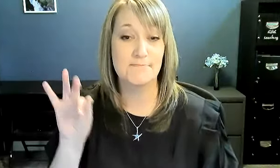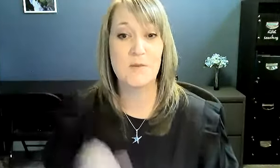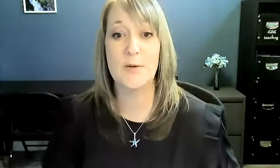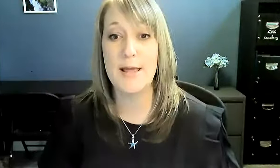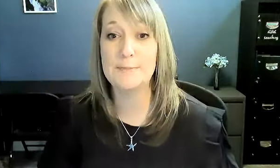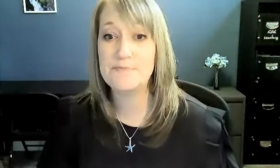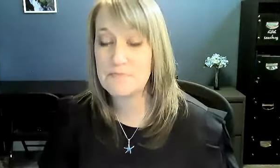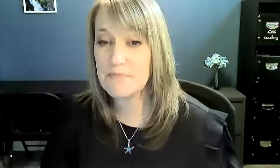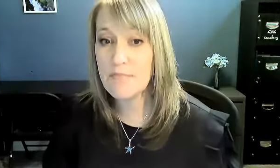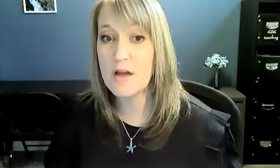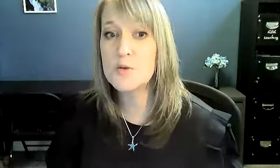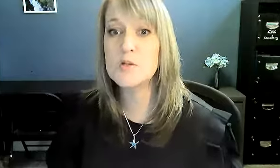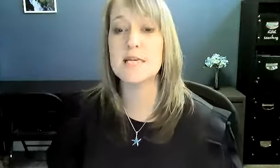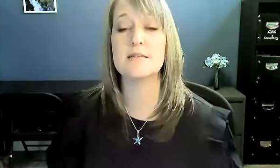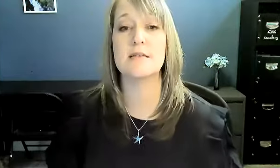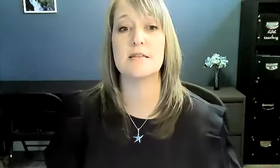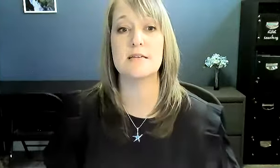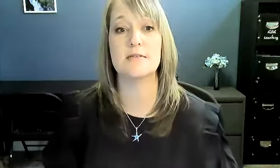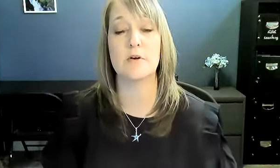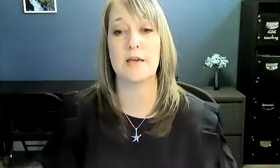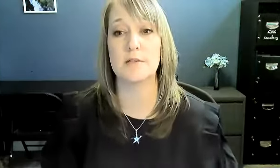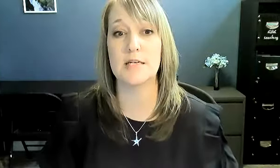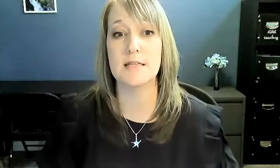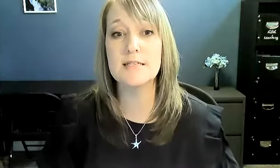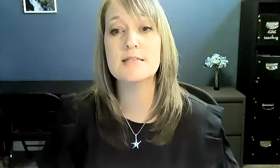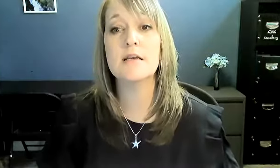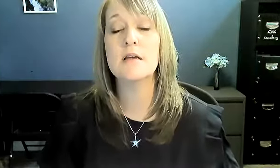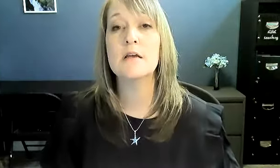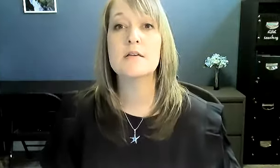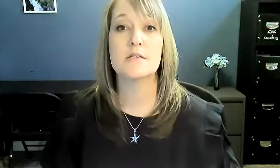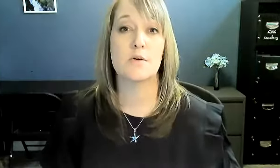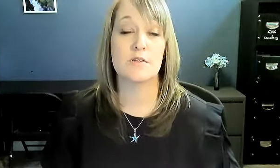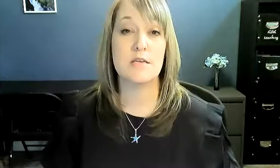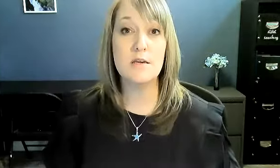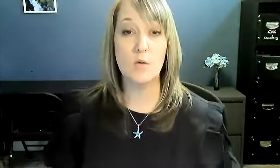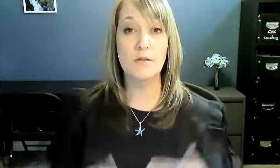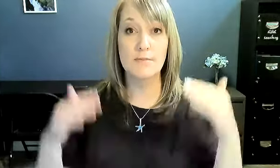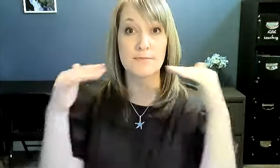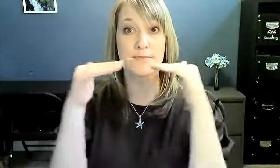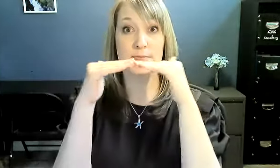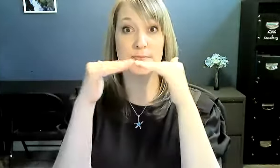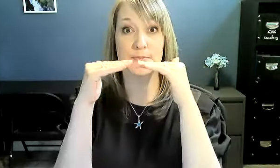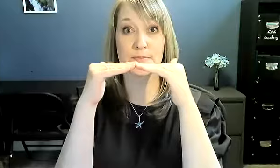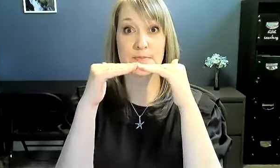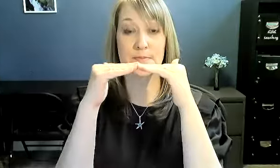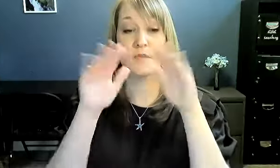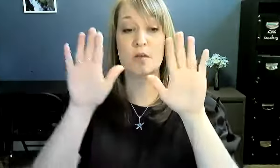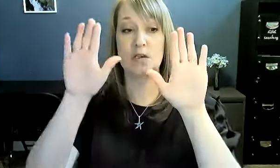All right. A few more signs in this vocabulary list. So there's equal. So